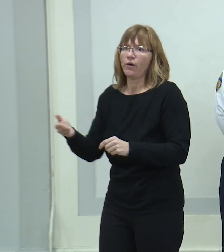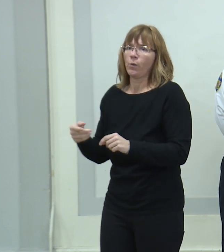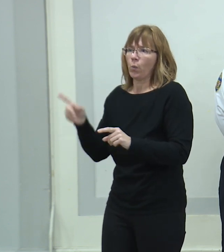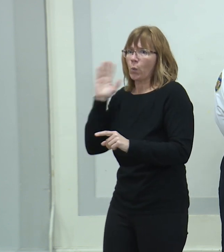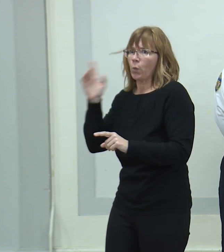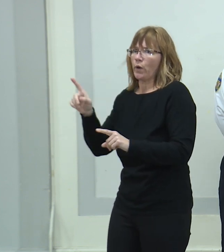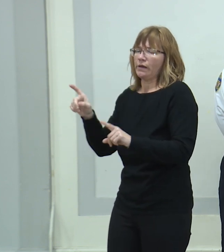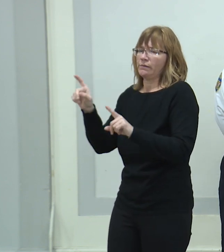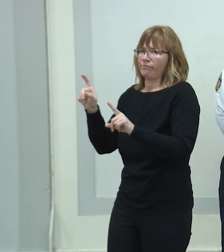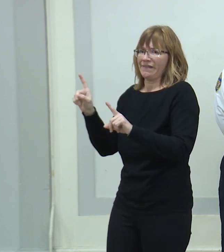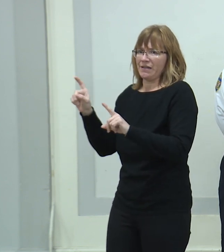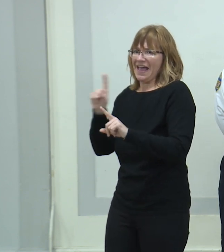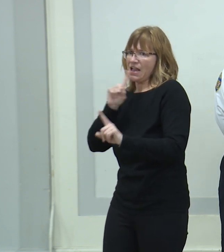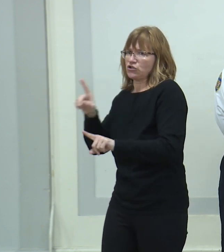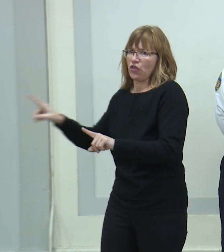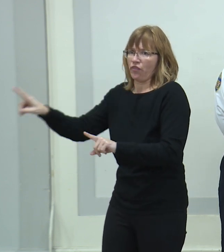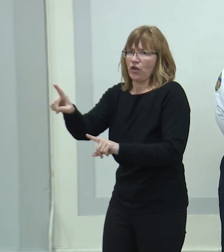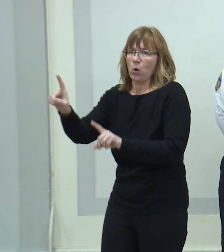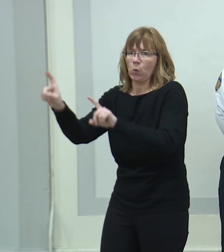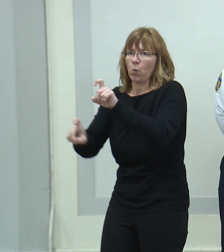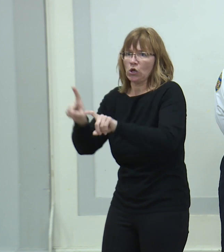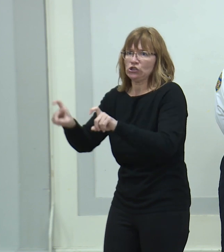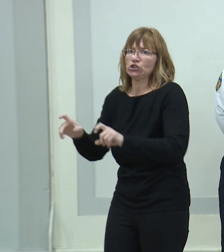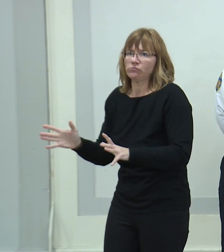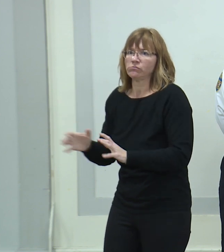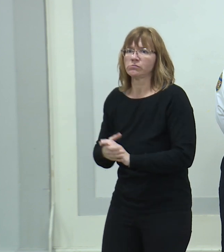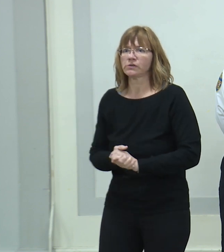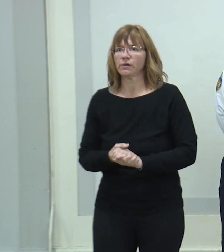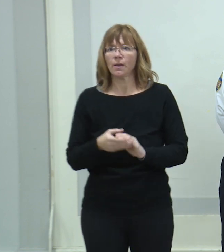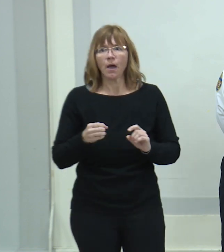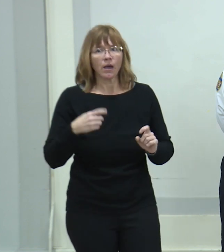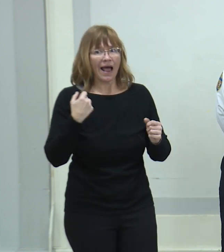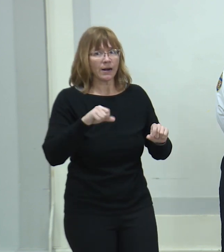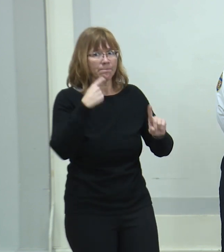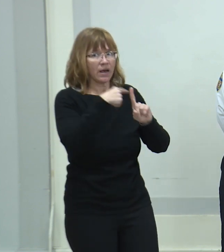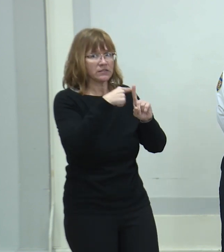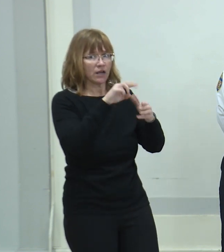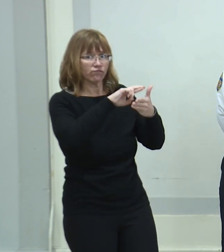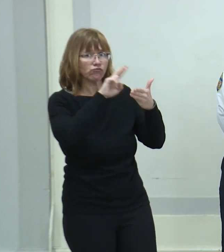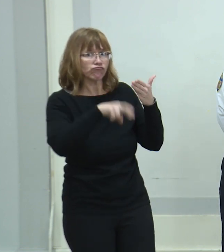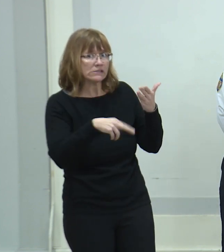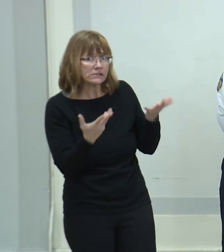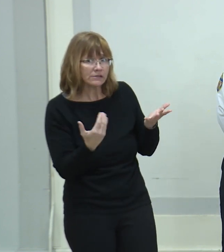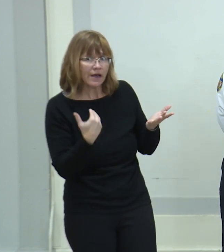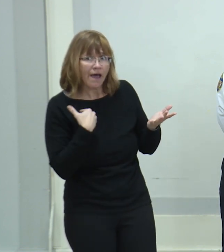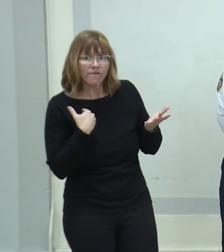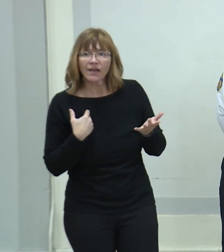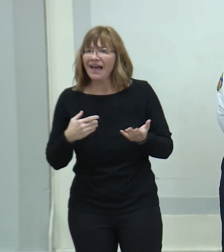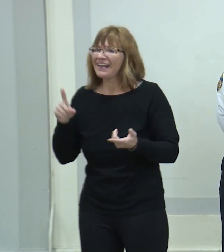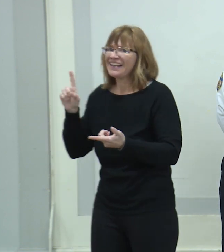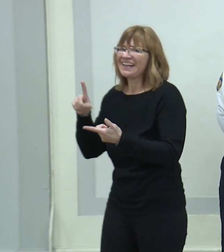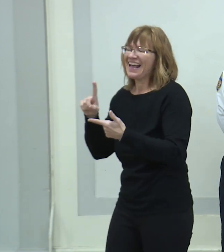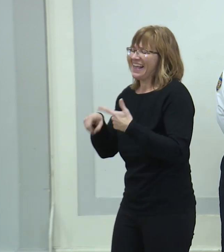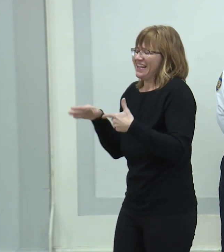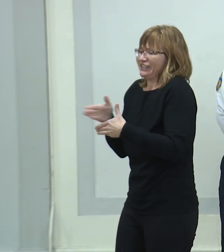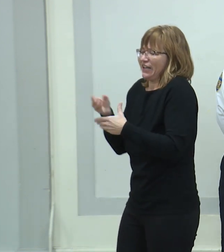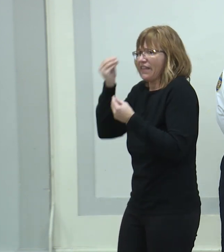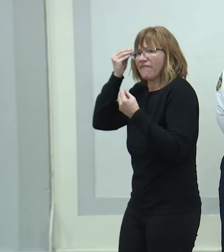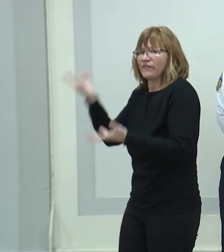for that. Were there any positive results? So that's not something I can share publicly, but thank you for asking. Thank you.